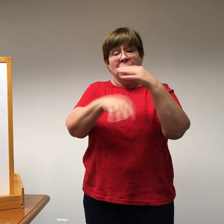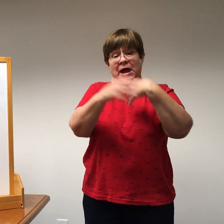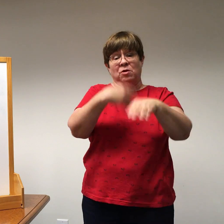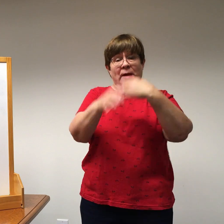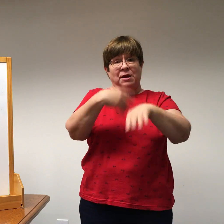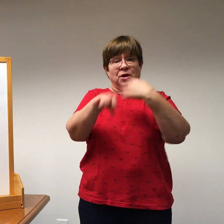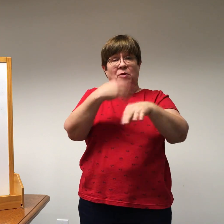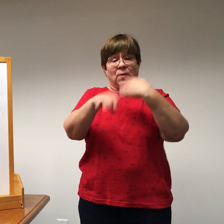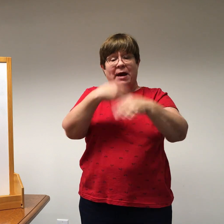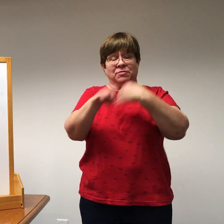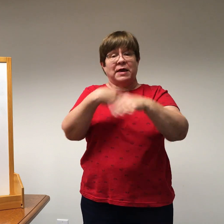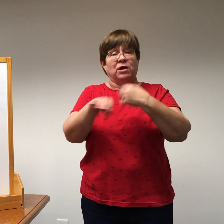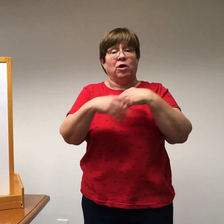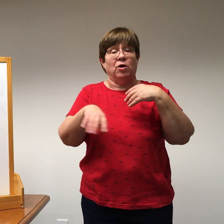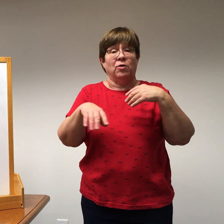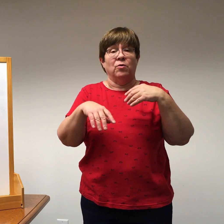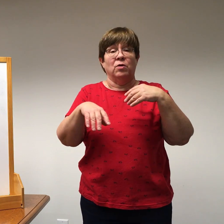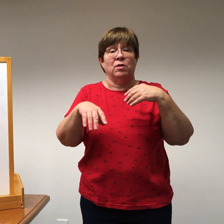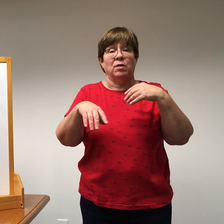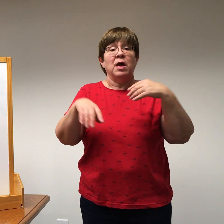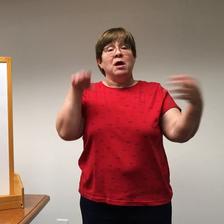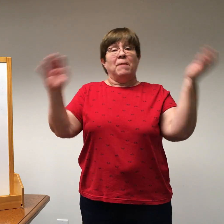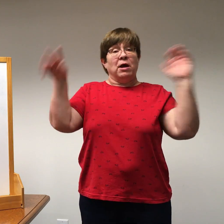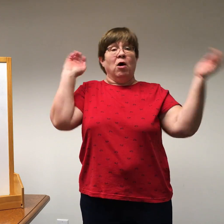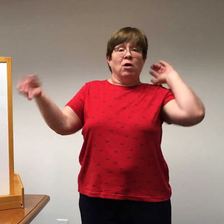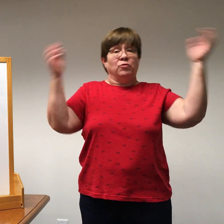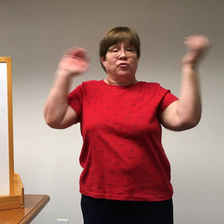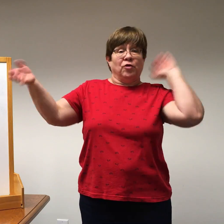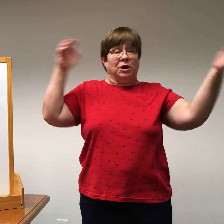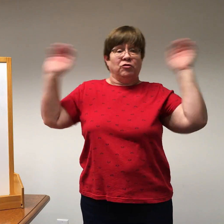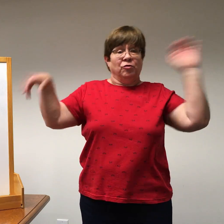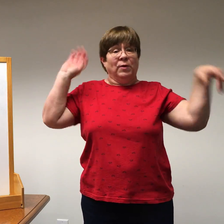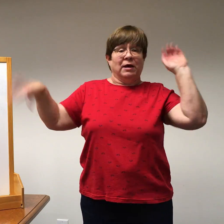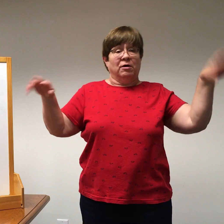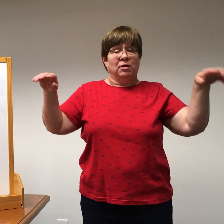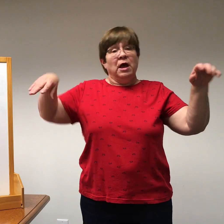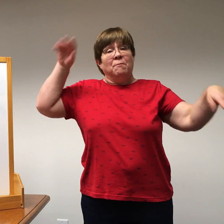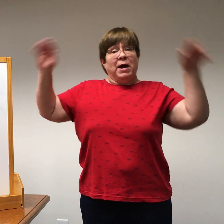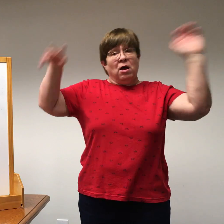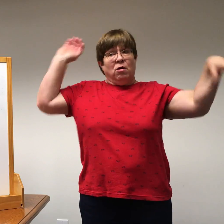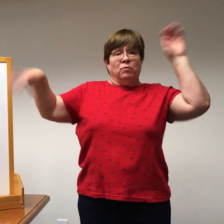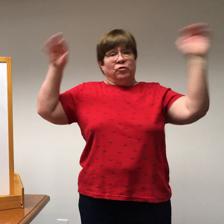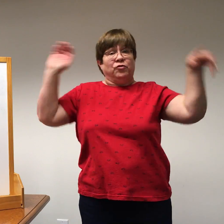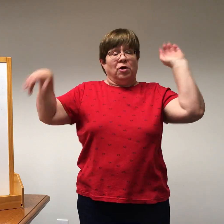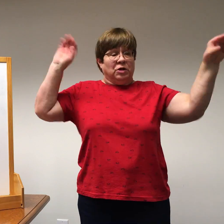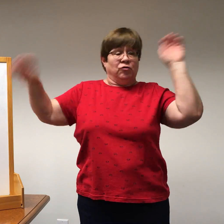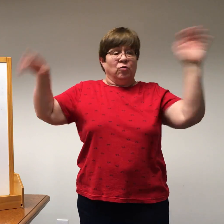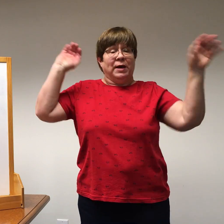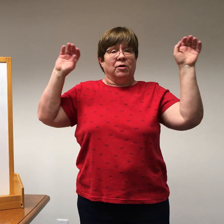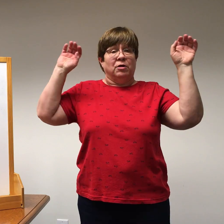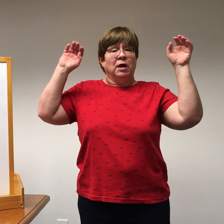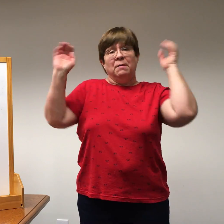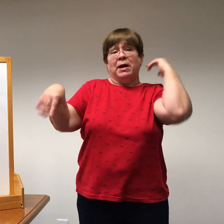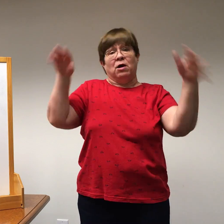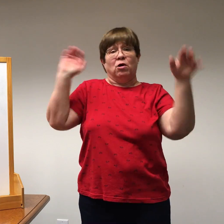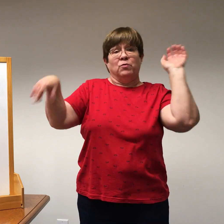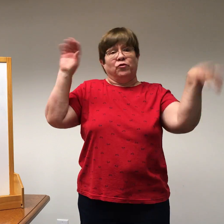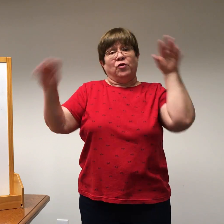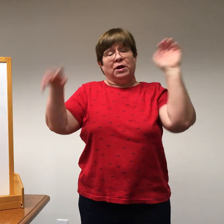and around they go. My arms are starting to wiggle, my arms are starting to wiggle, my arms are starting